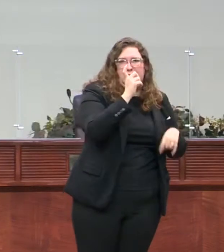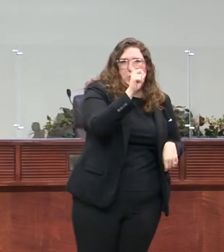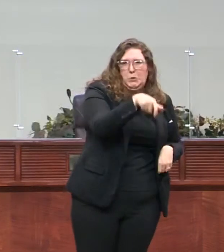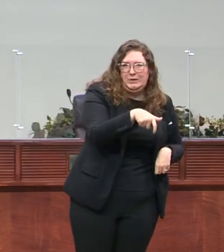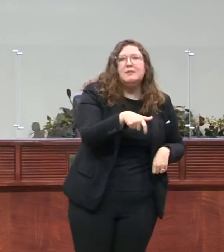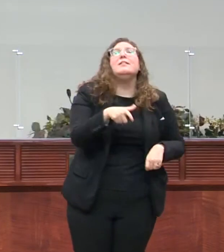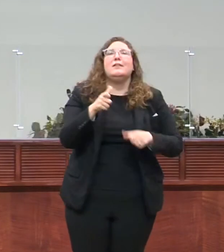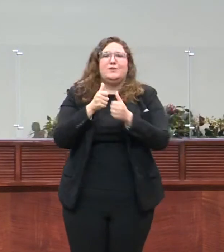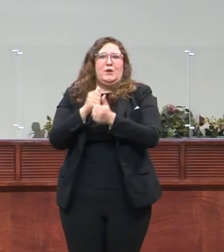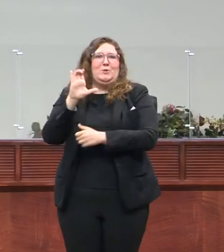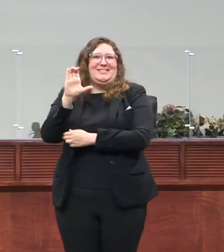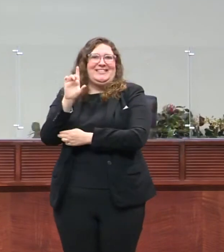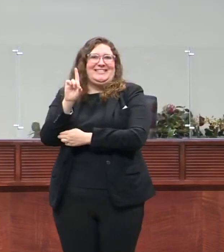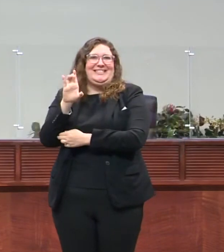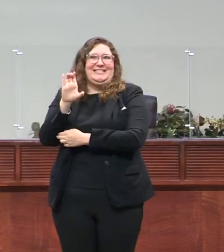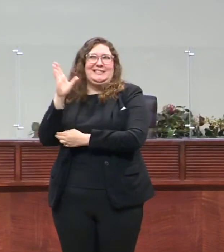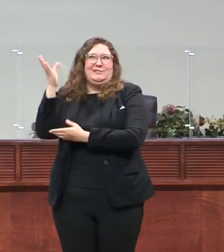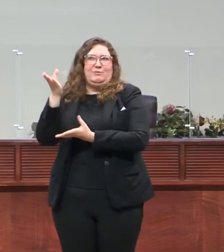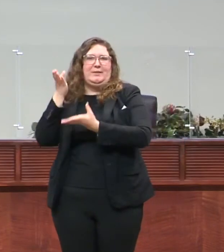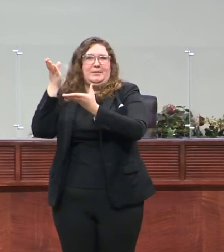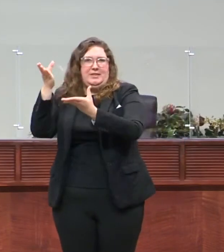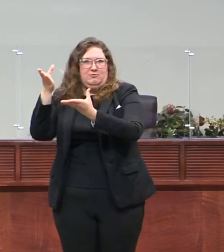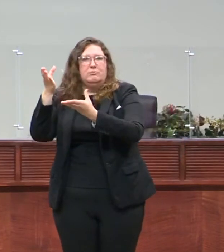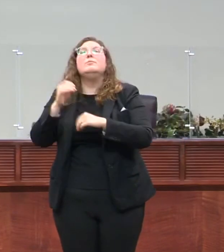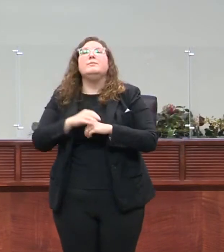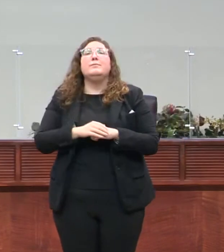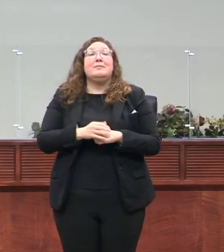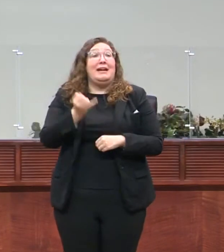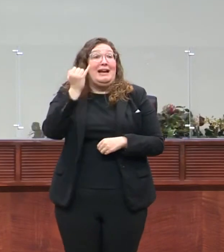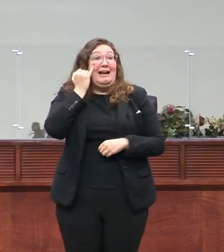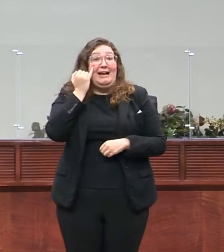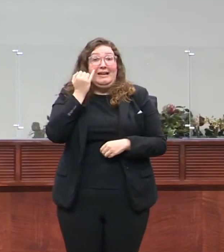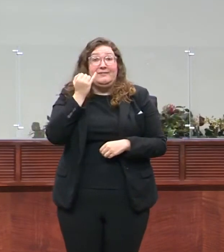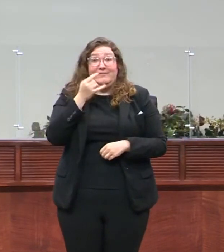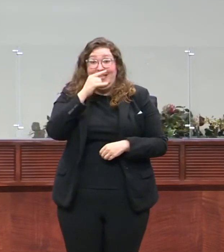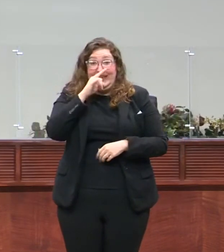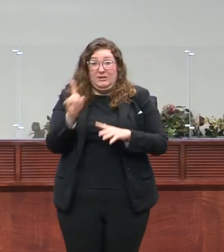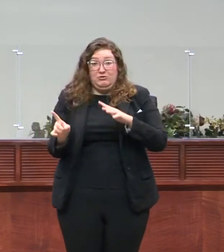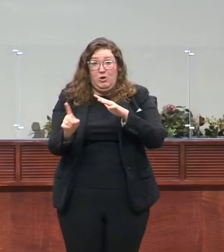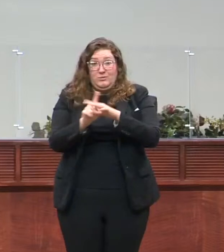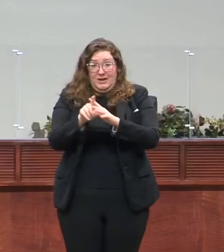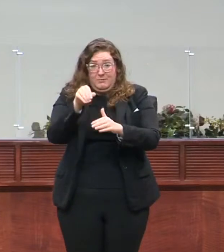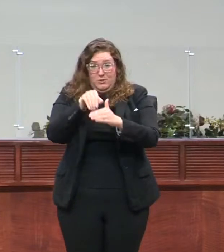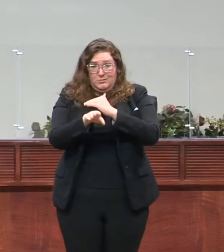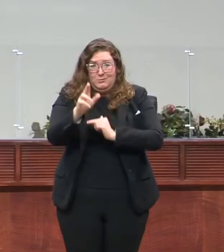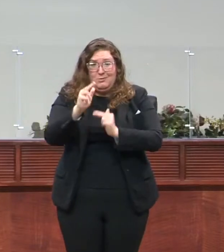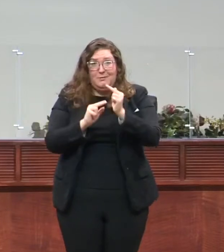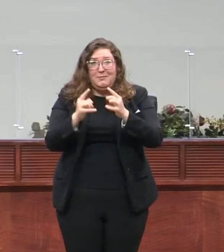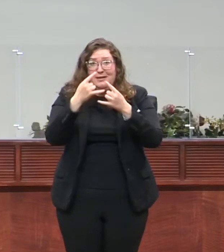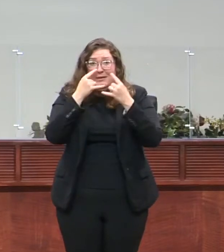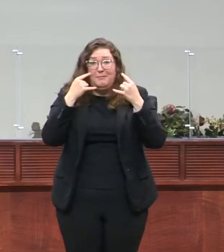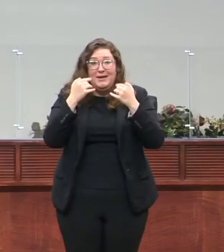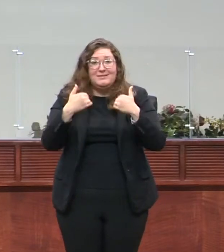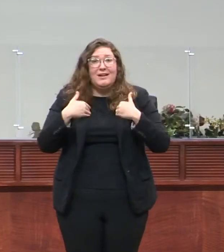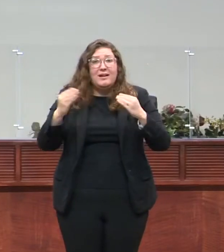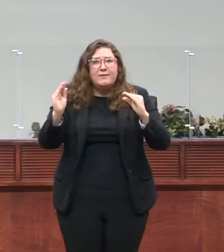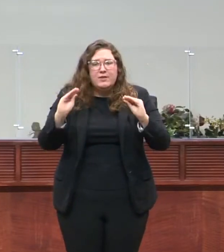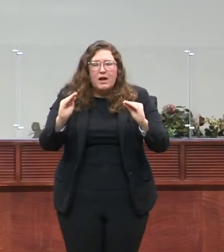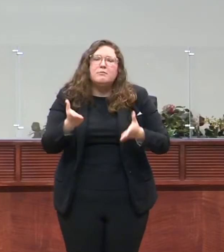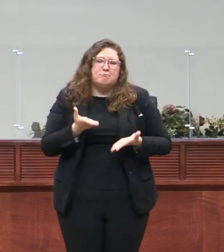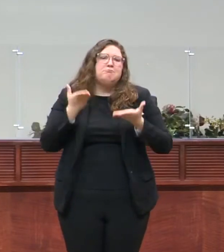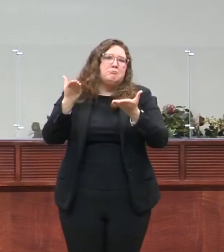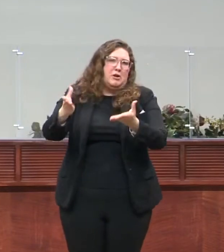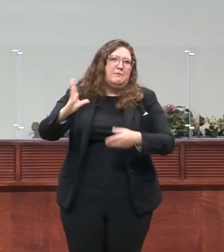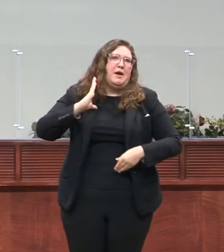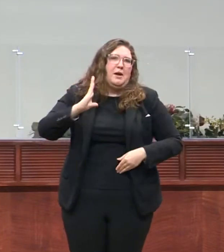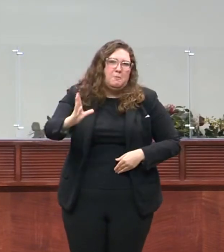will be provided to those who do not have one, and we will continue to follow social distancing, sanitation, and frequent hand washing procedures at